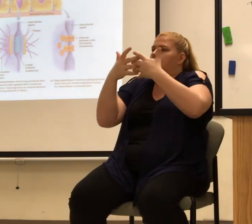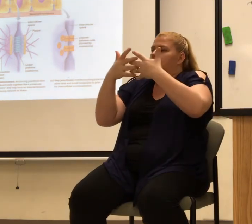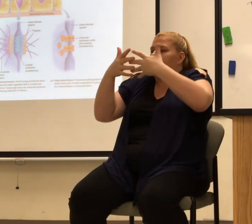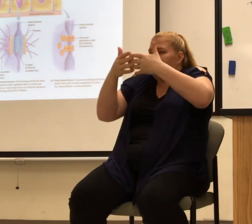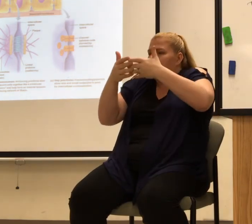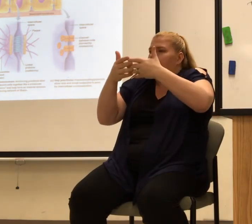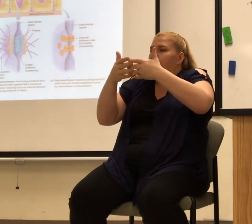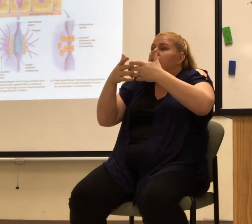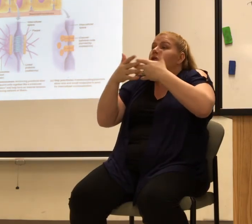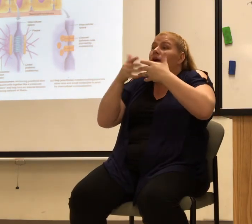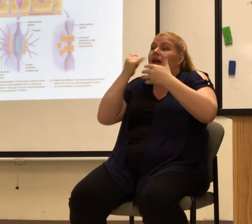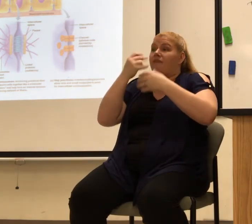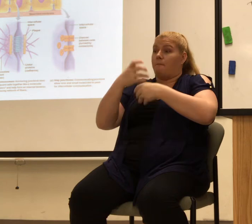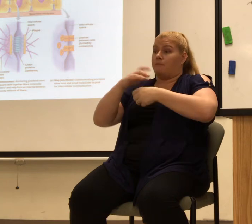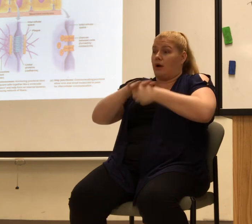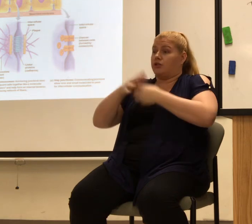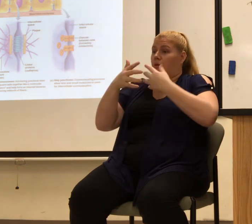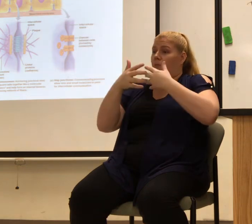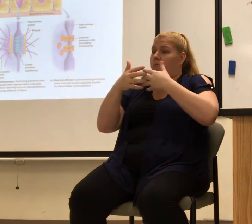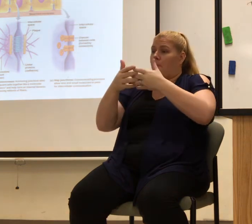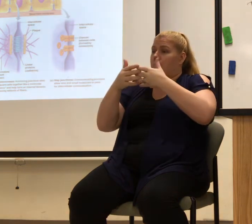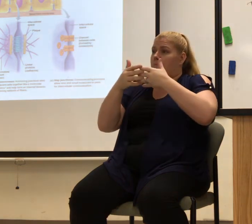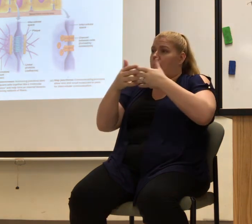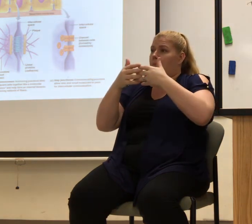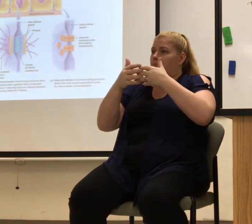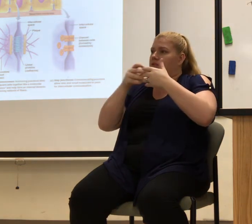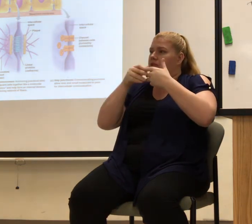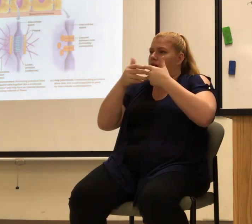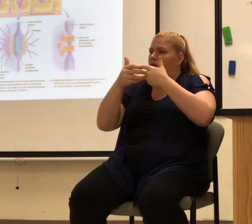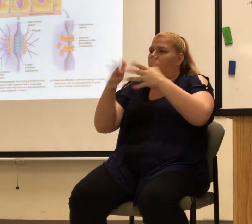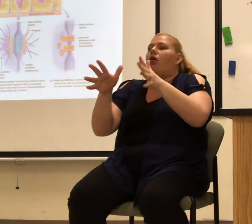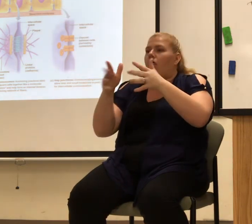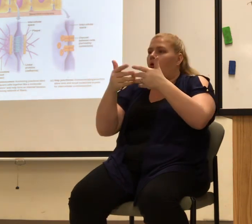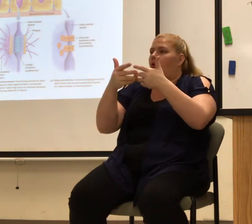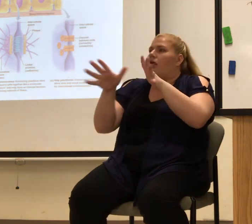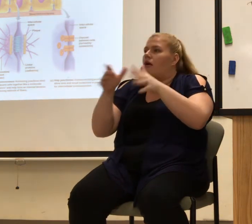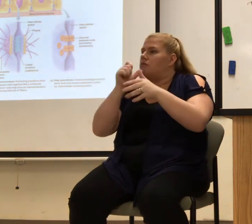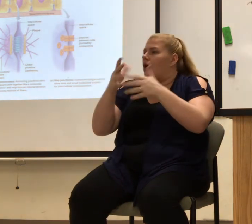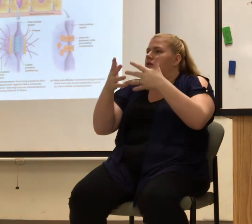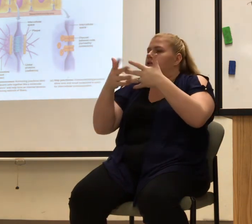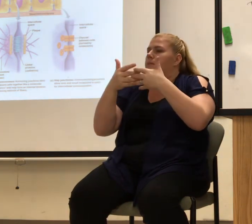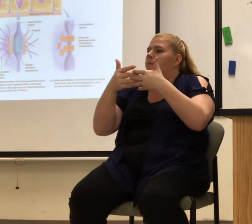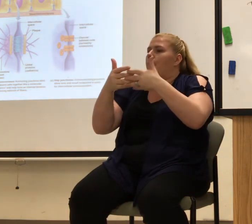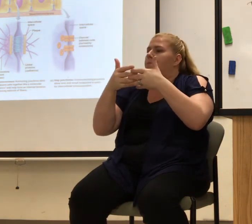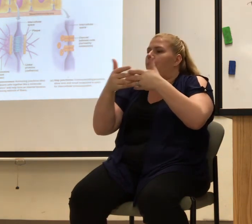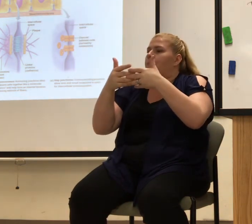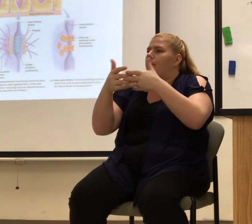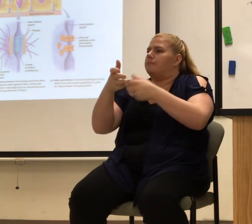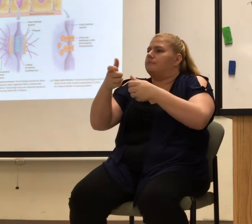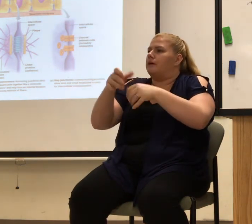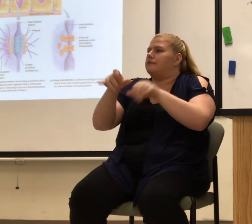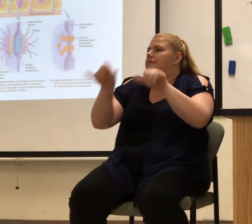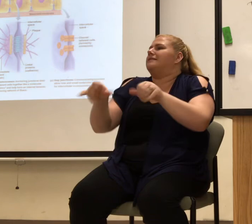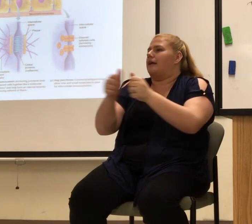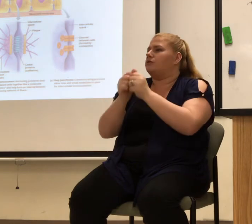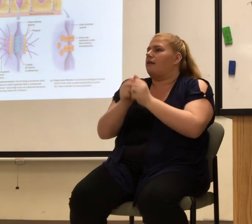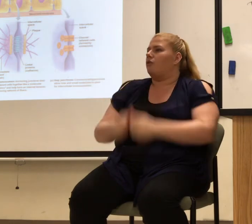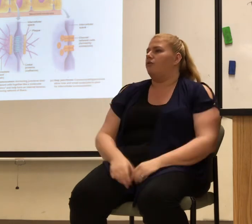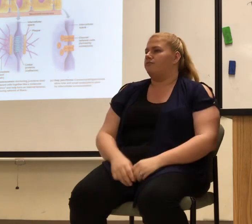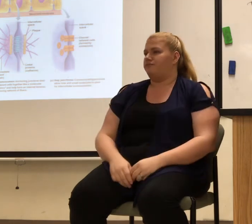get damaged. All right, so the last one there are the gap junctions.